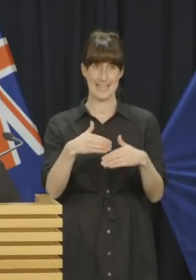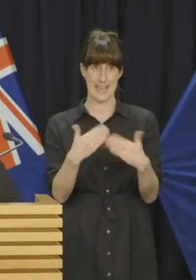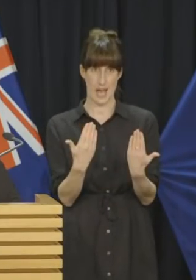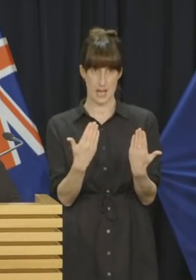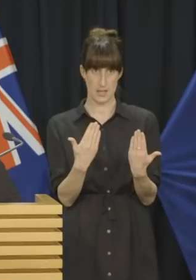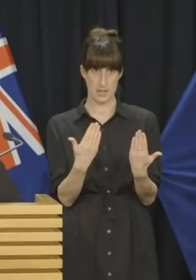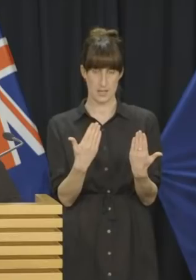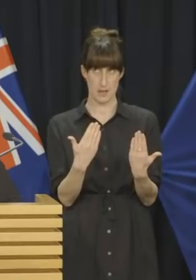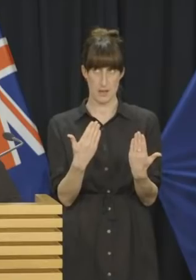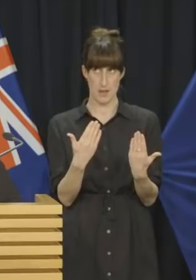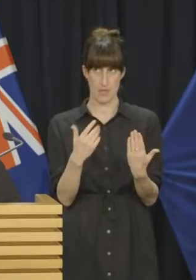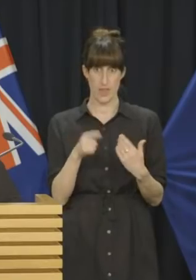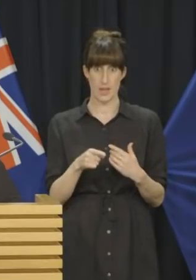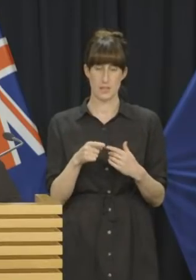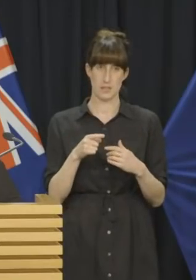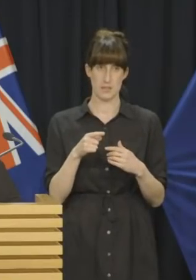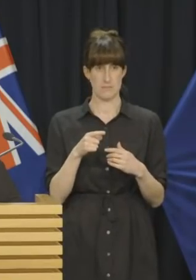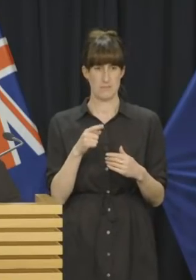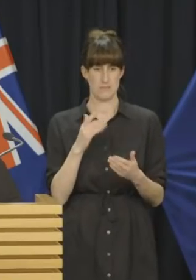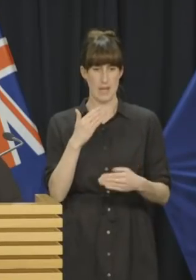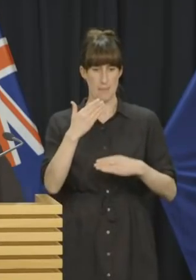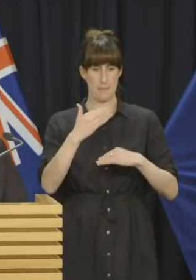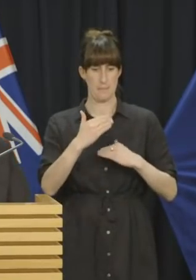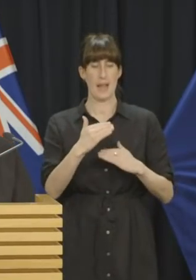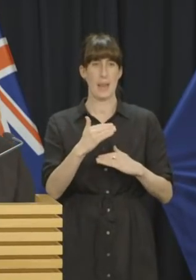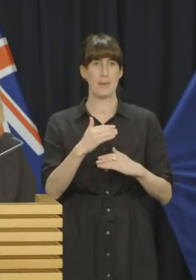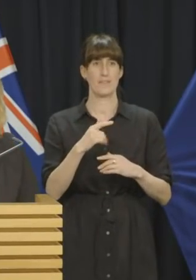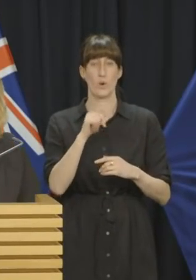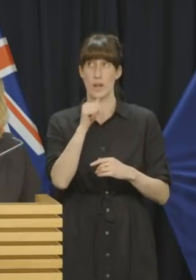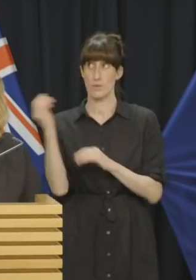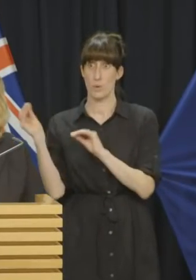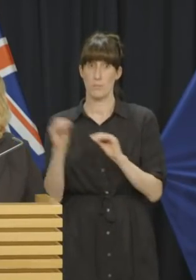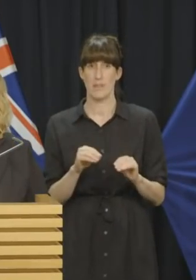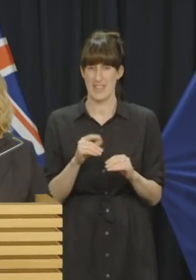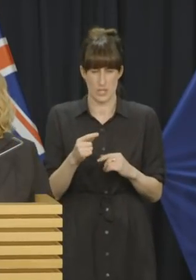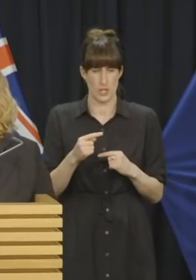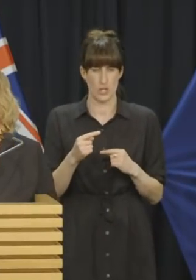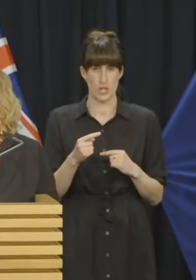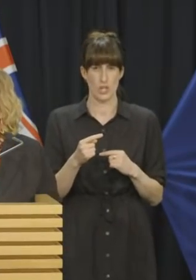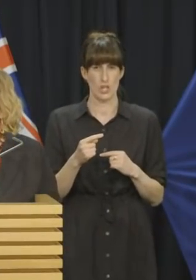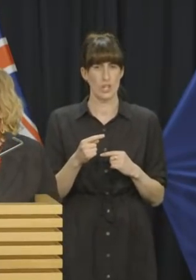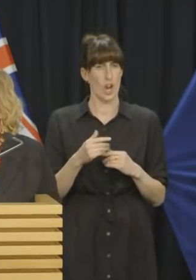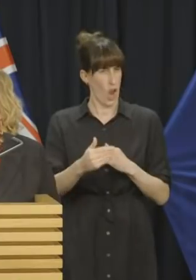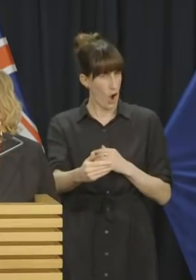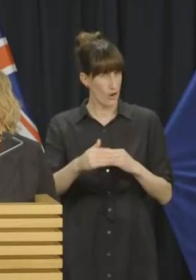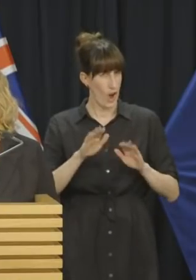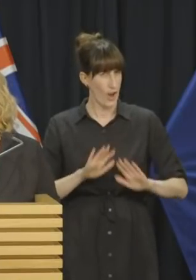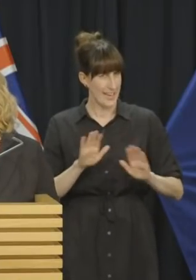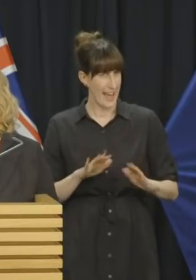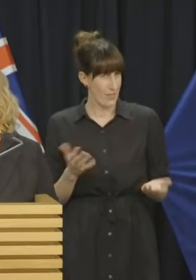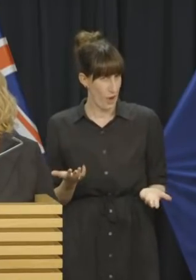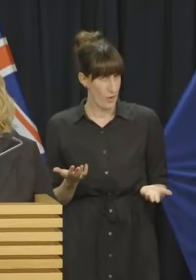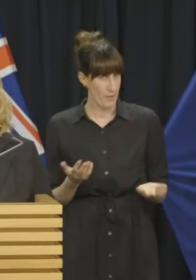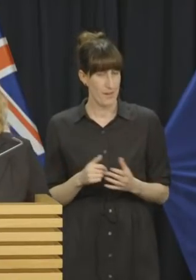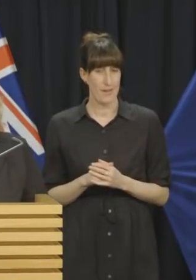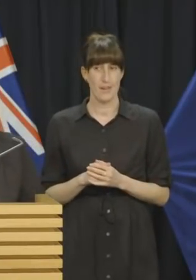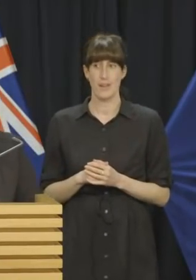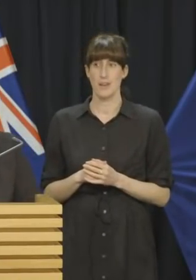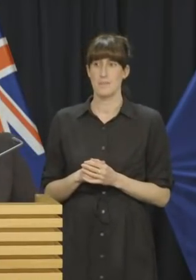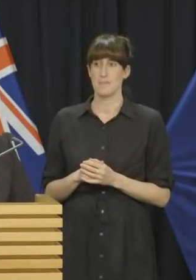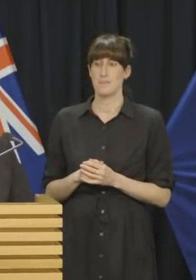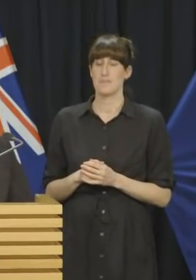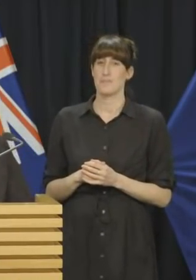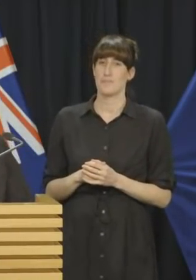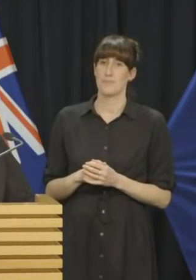long holiday for someone to be taking. Well, I think at the moment, given the world we're living in the midst of a global pandemic, given